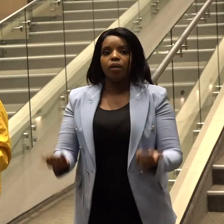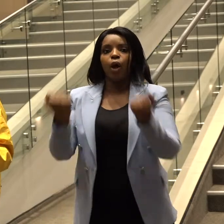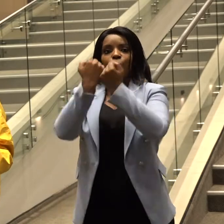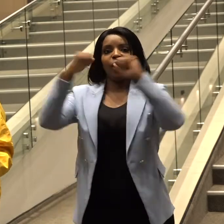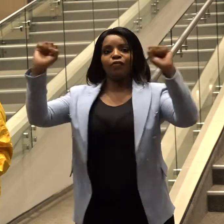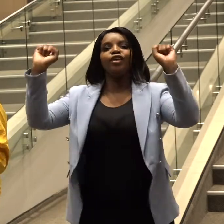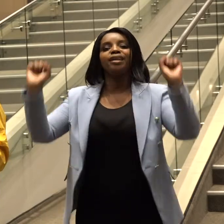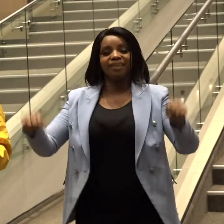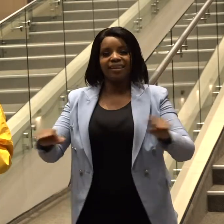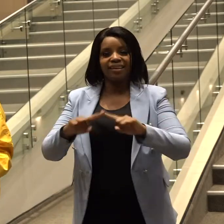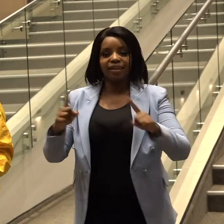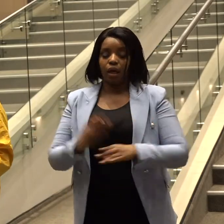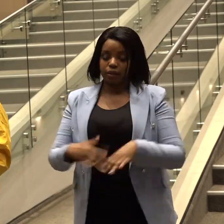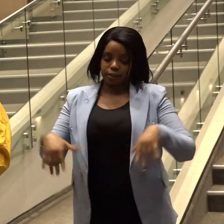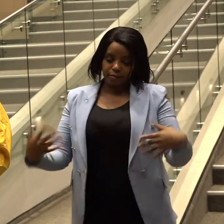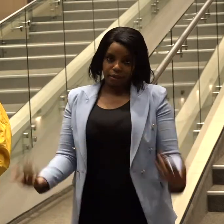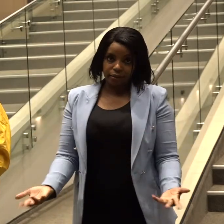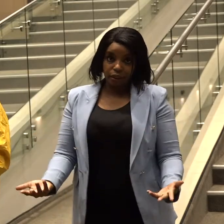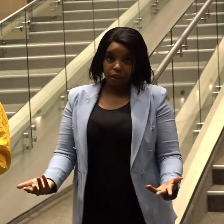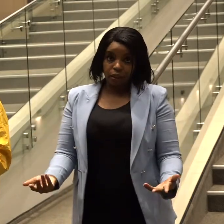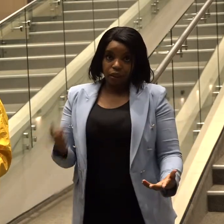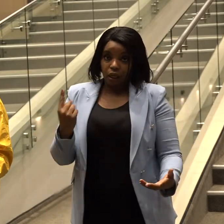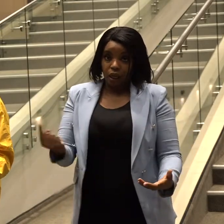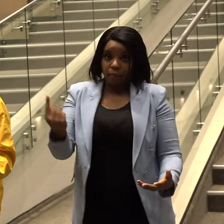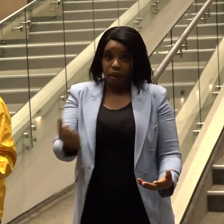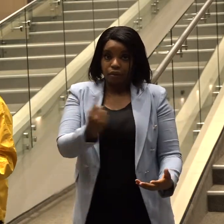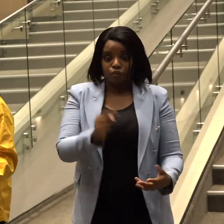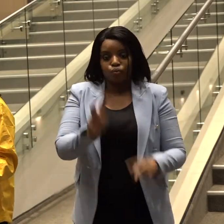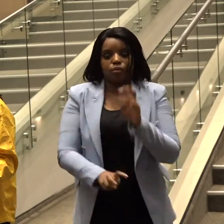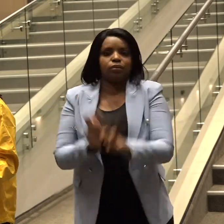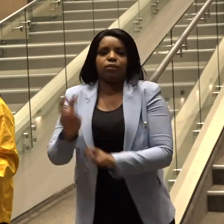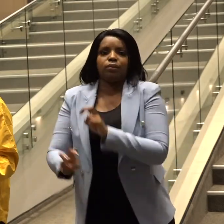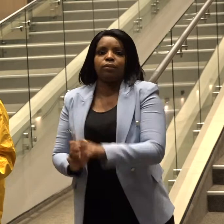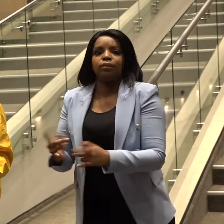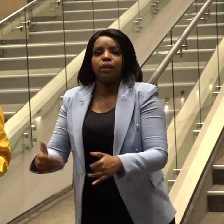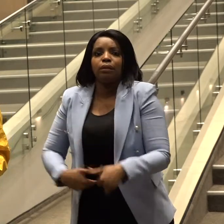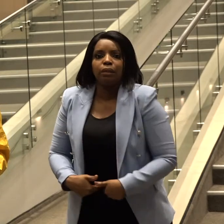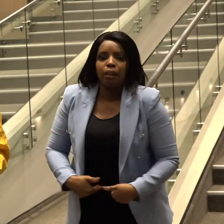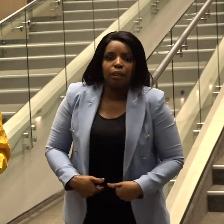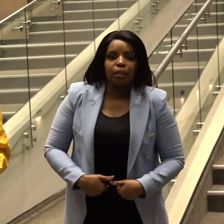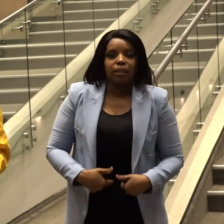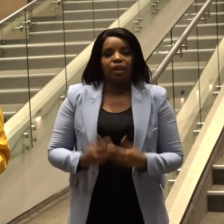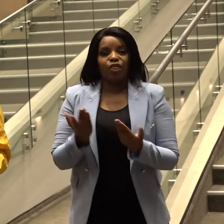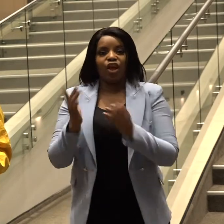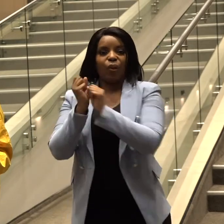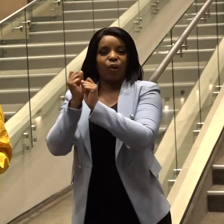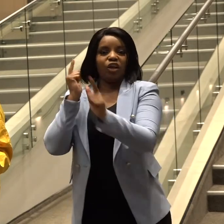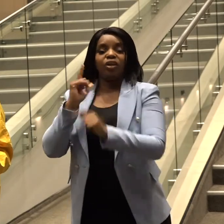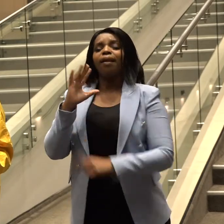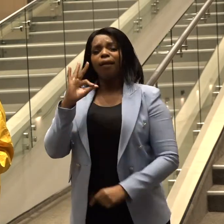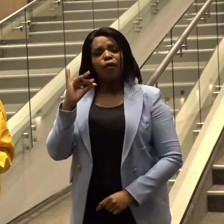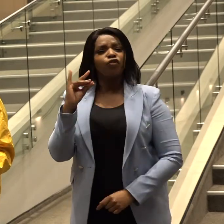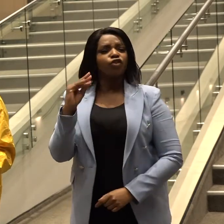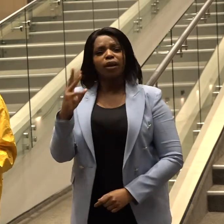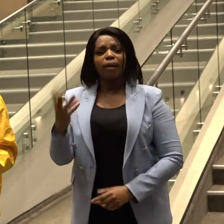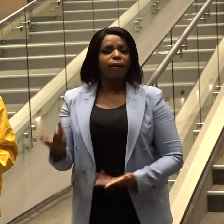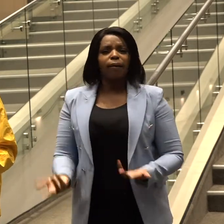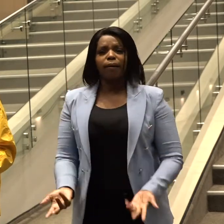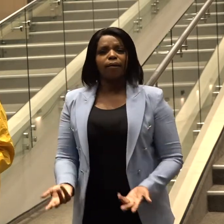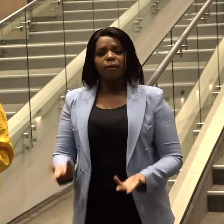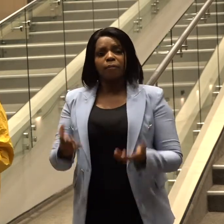working so everybody is become a thief I mean end of the day if not